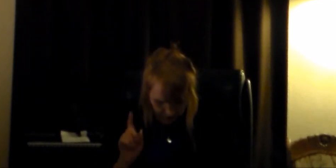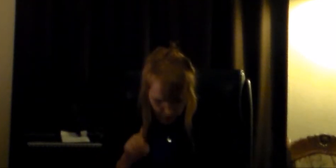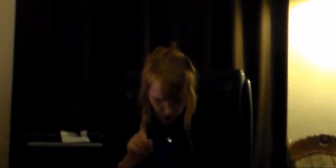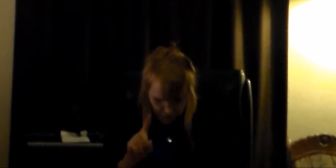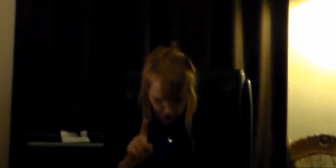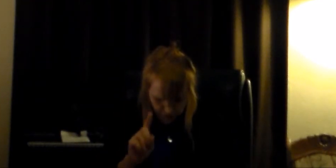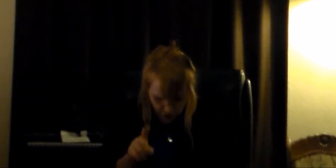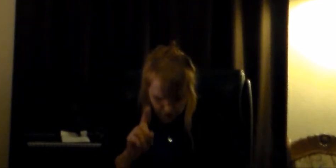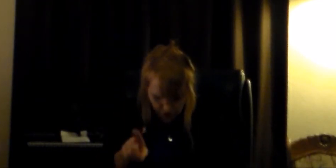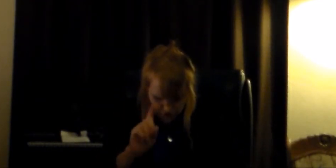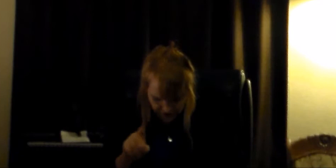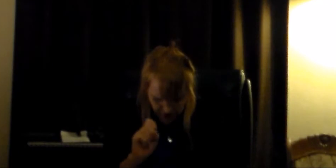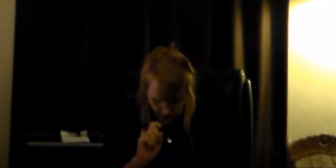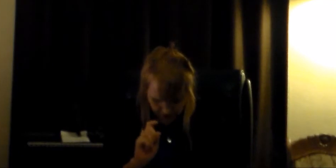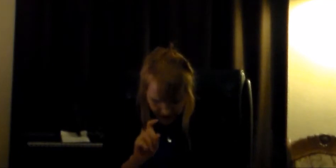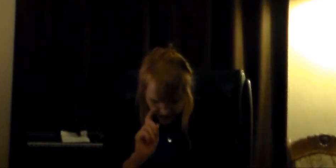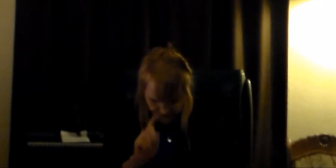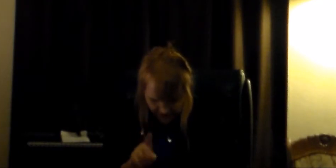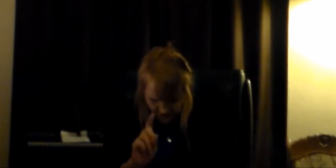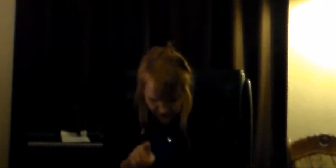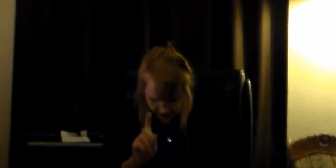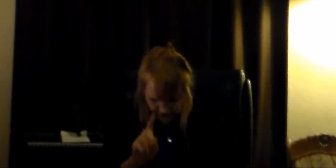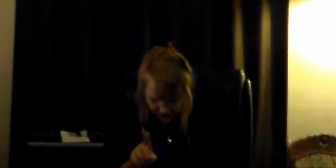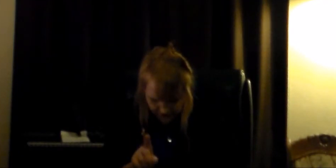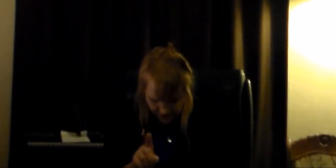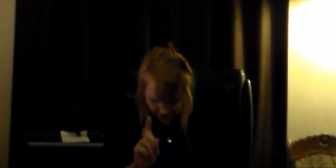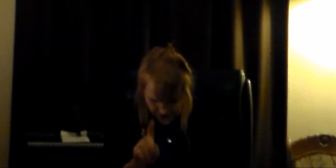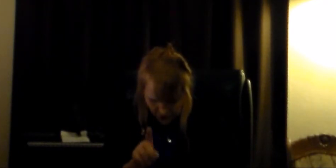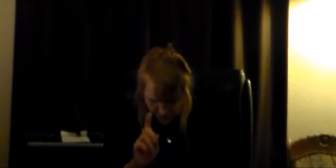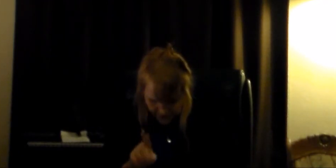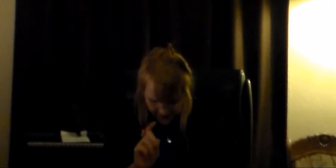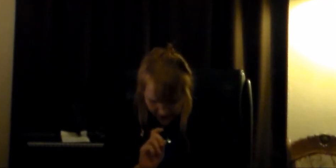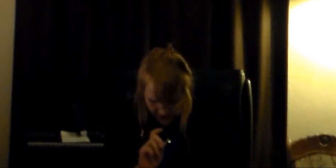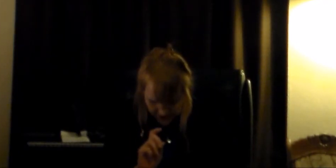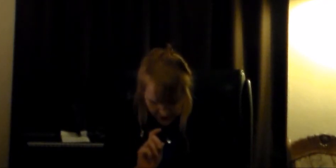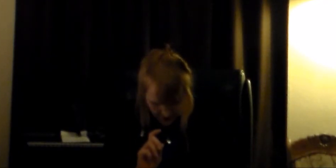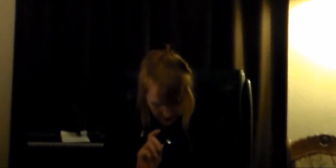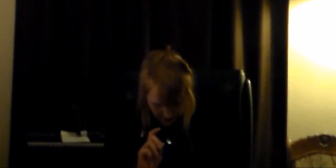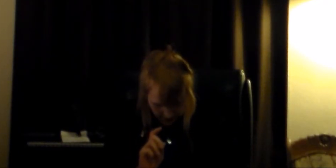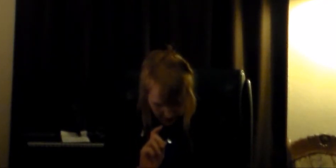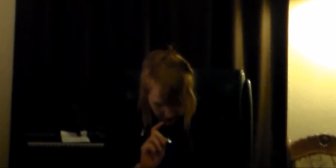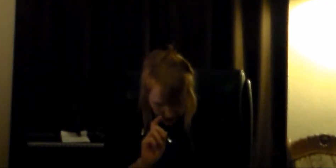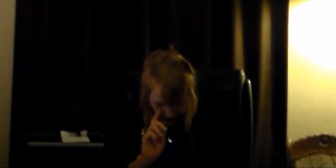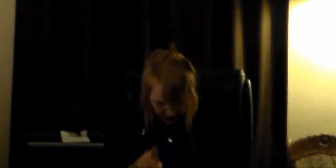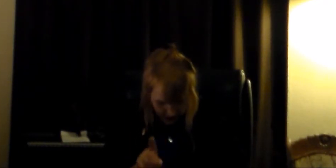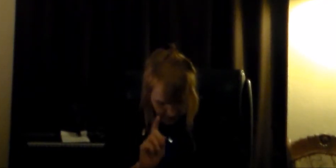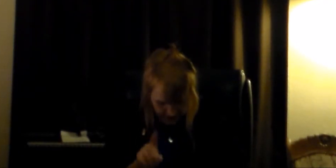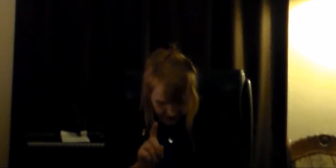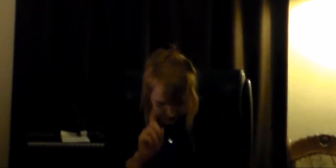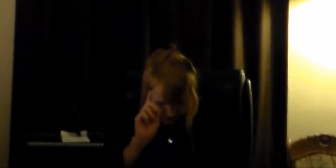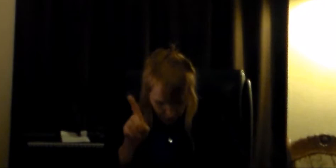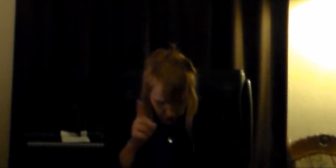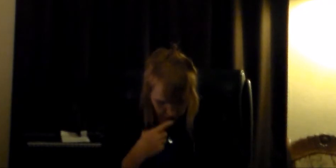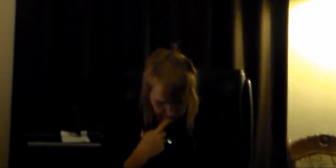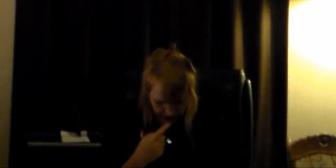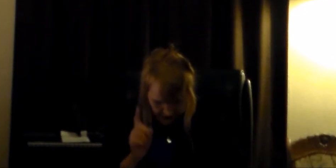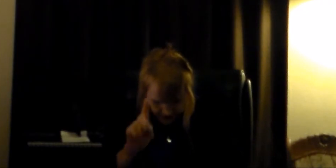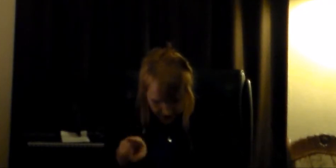all moral filth and the evil that is so prevalent. And humbly accept the word planted in